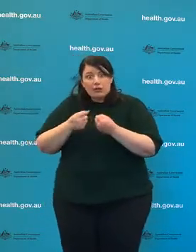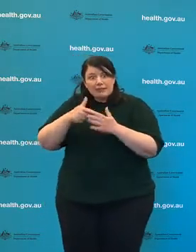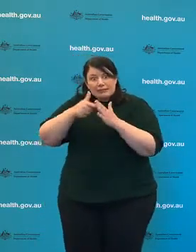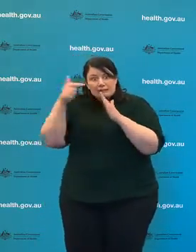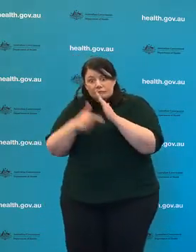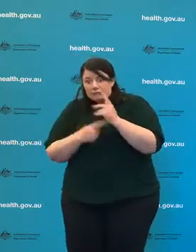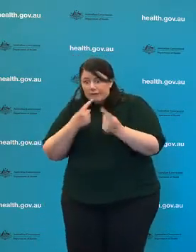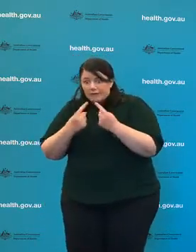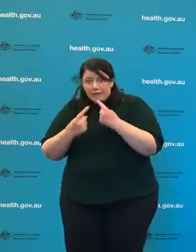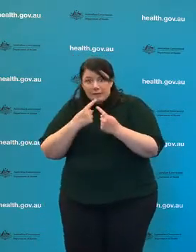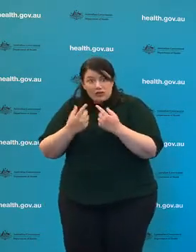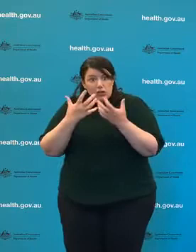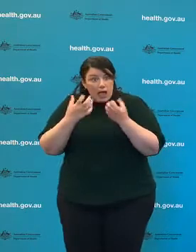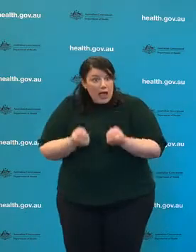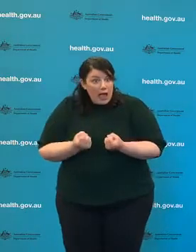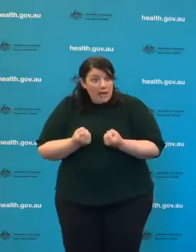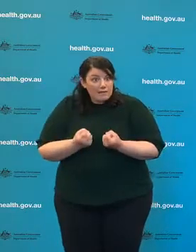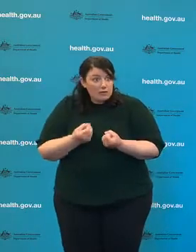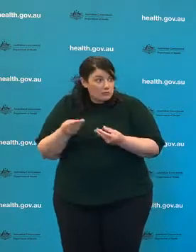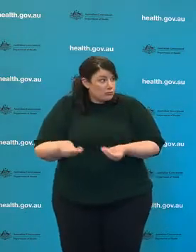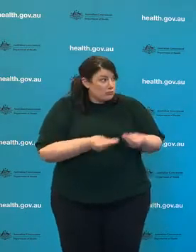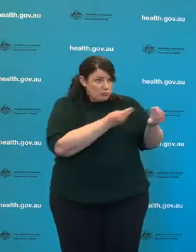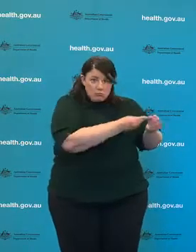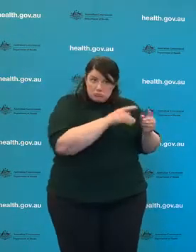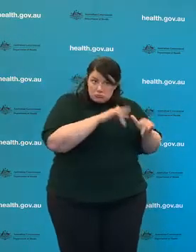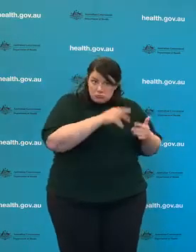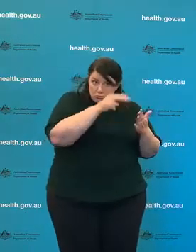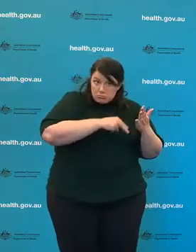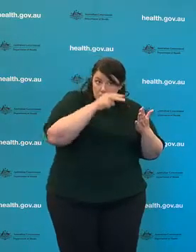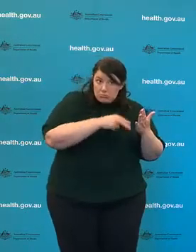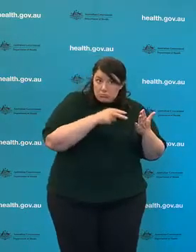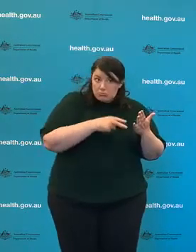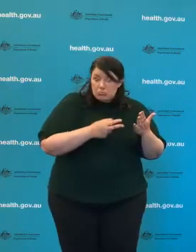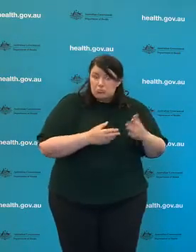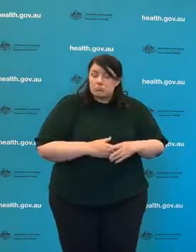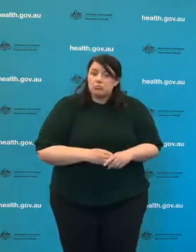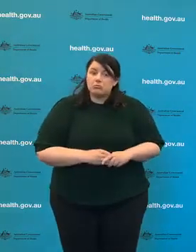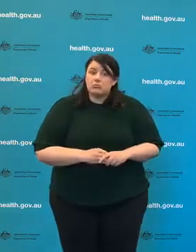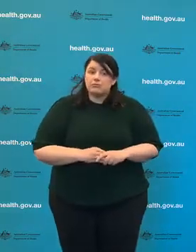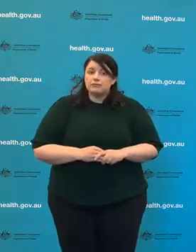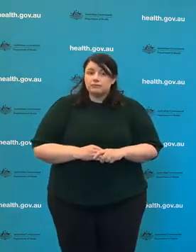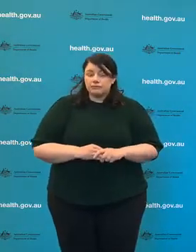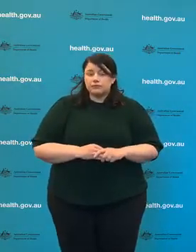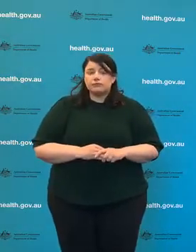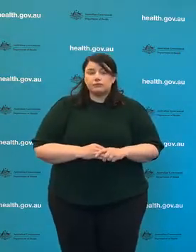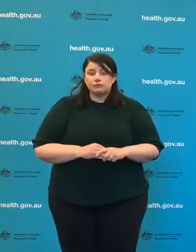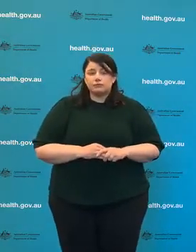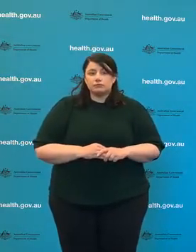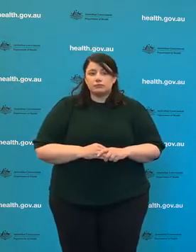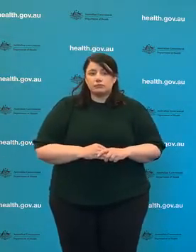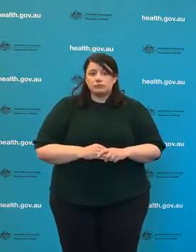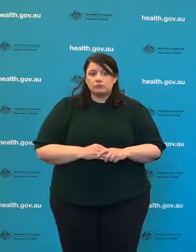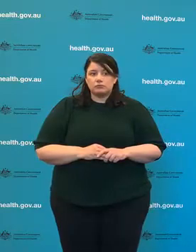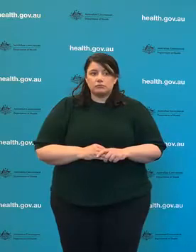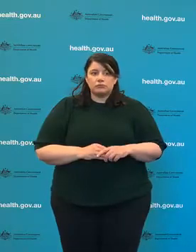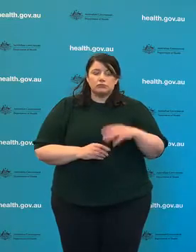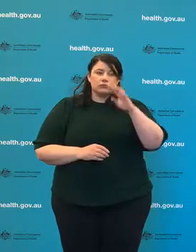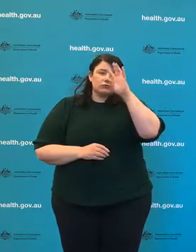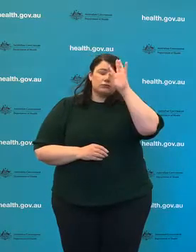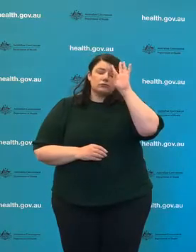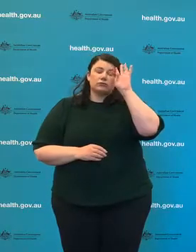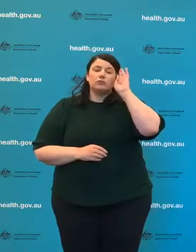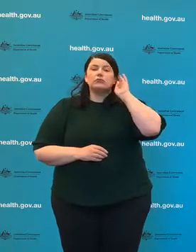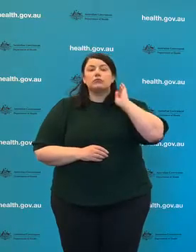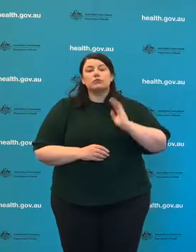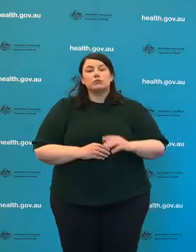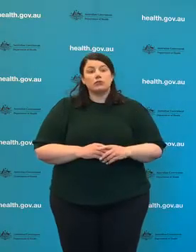have been put in place in the roadmap outlined on Sunday, if you had an opinion on those, could those be raised potentially if, say, contact tracing